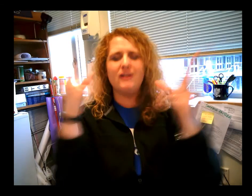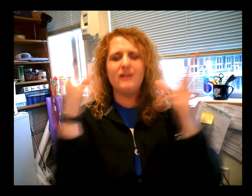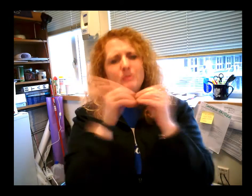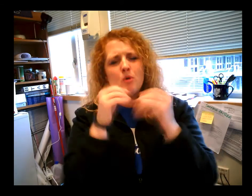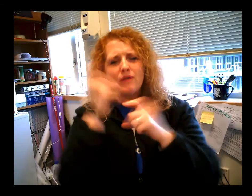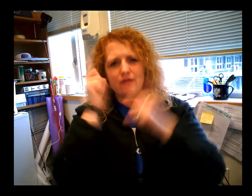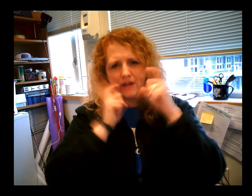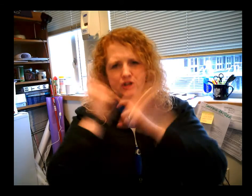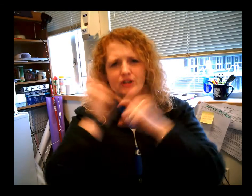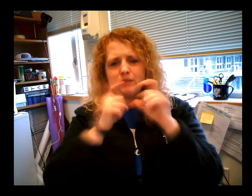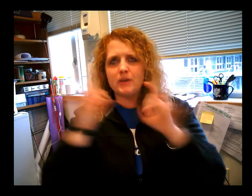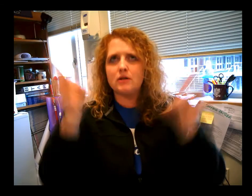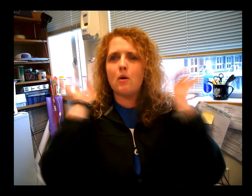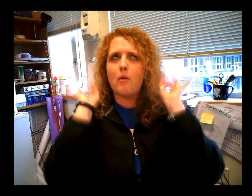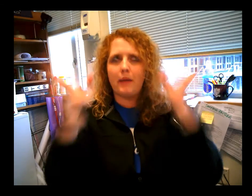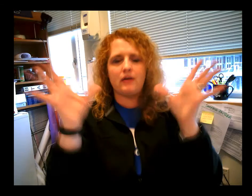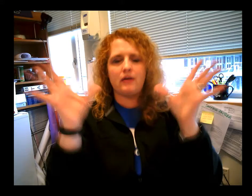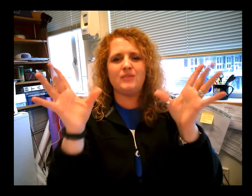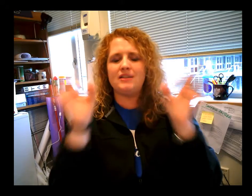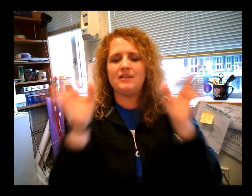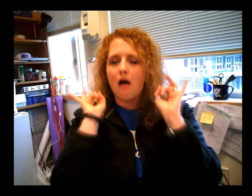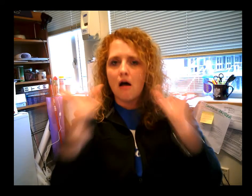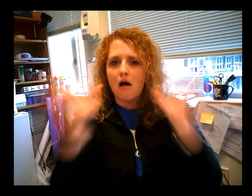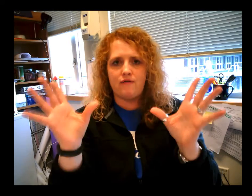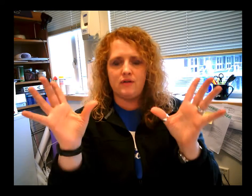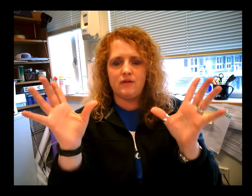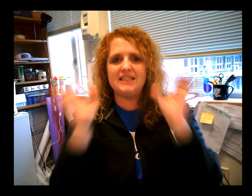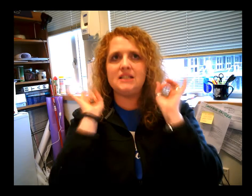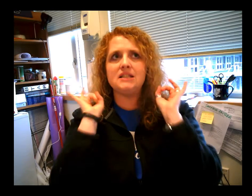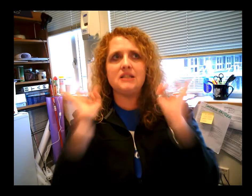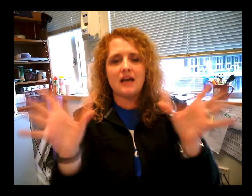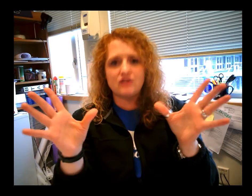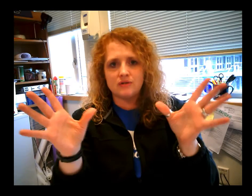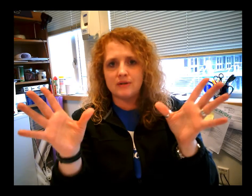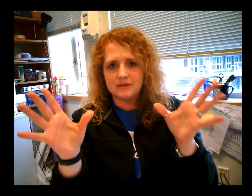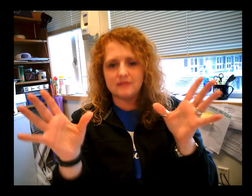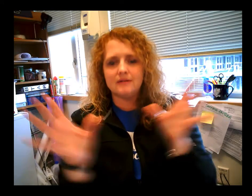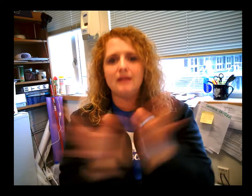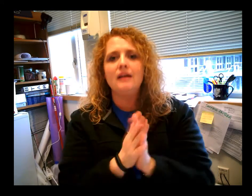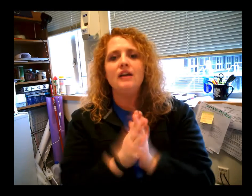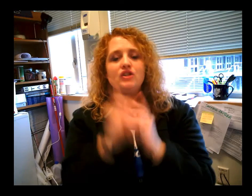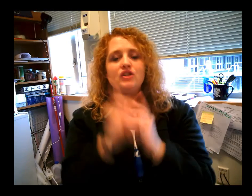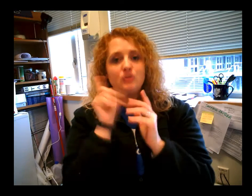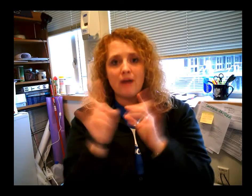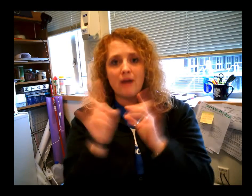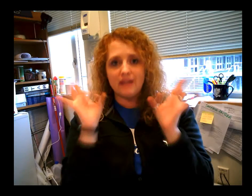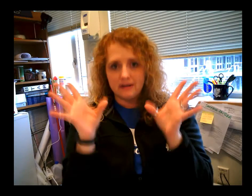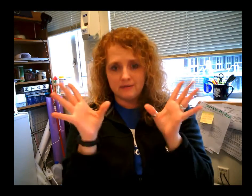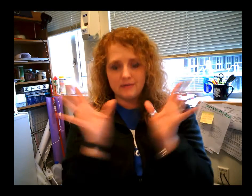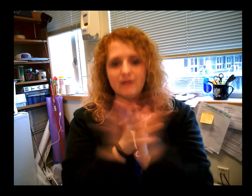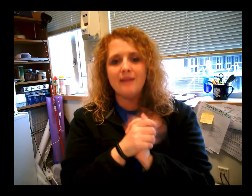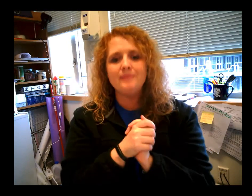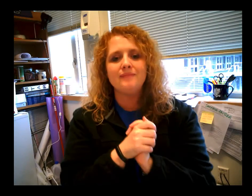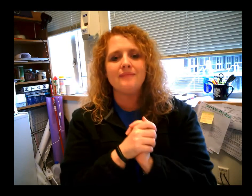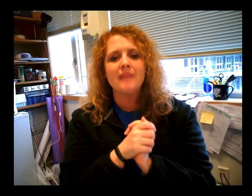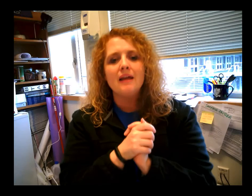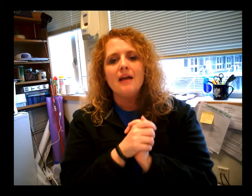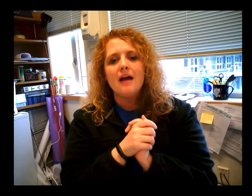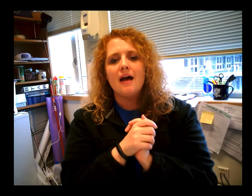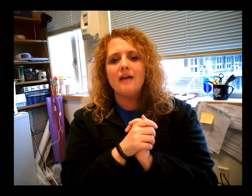And it's more of a facial expression. Oh my gosh, it was awful. It's disastrous. It's just 1 flick. Okay. The